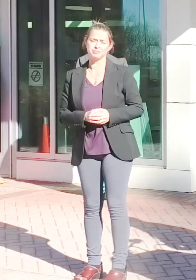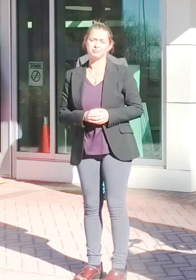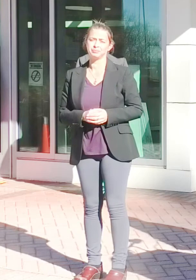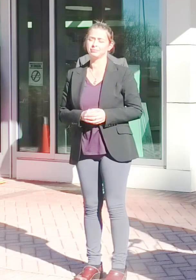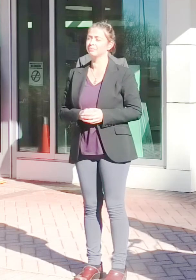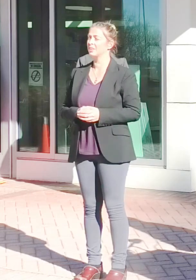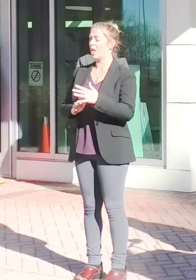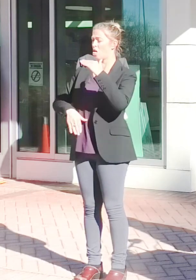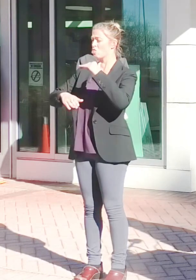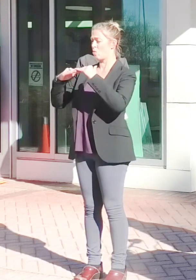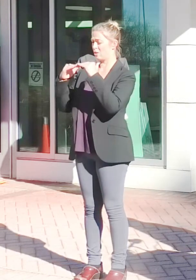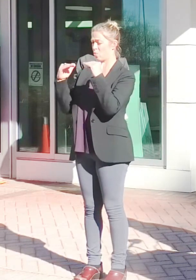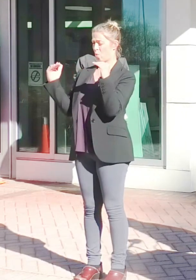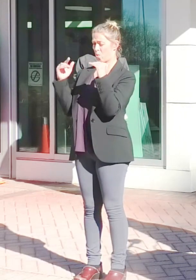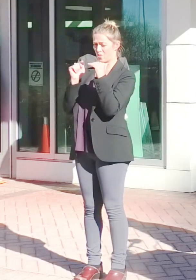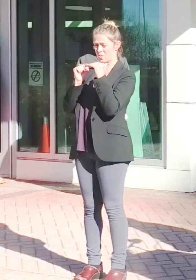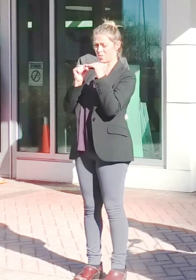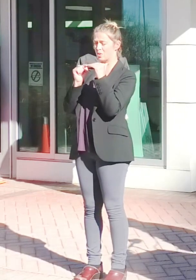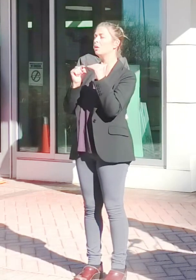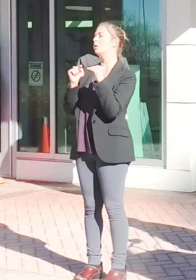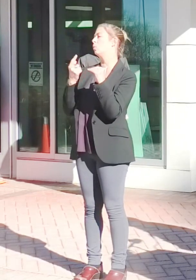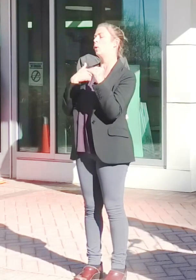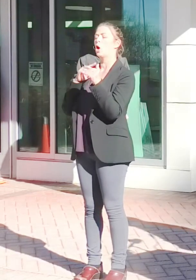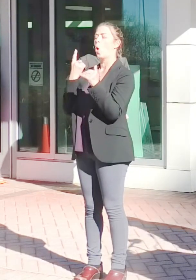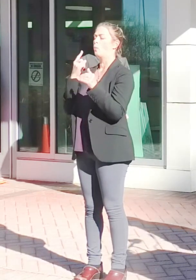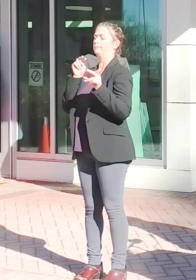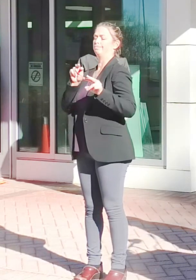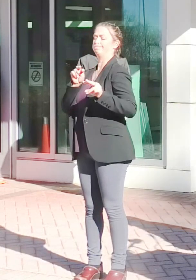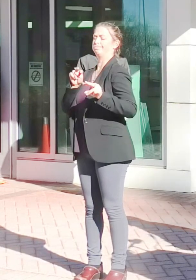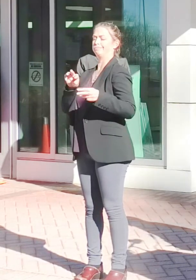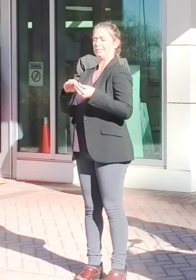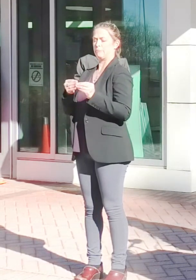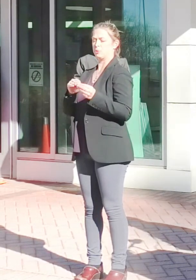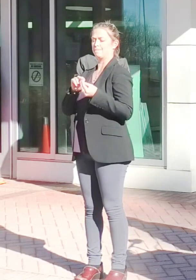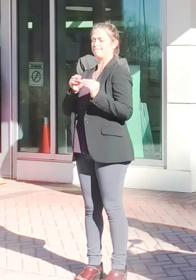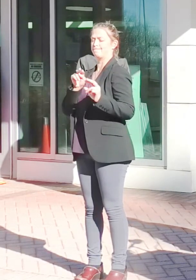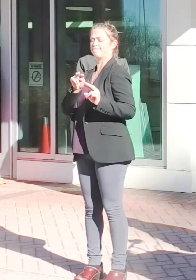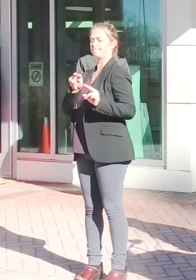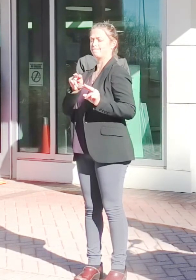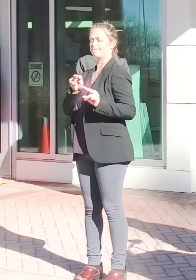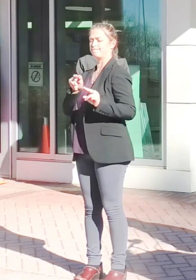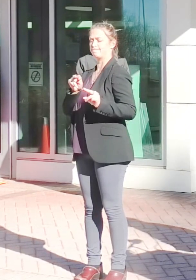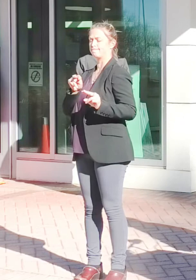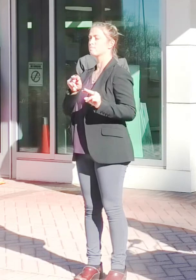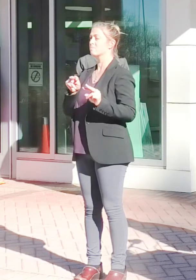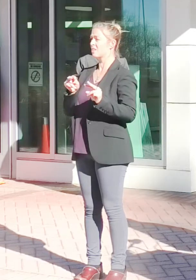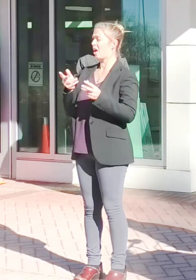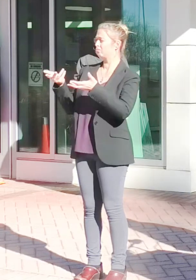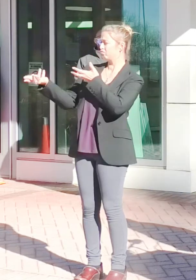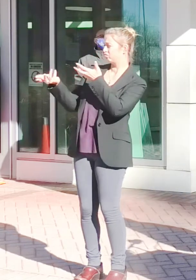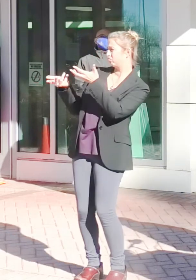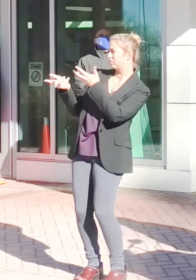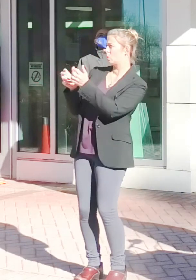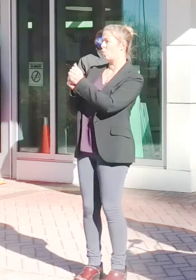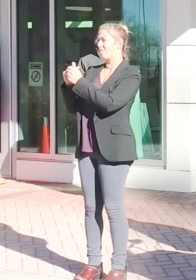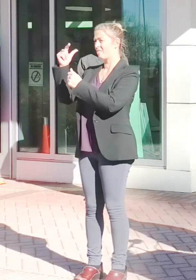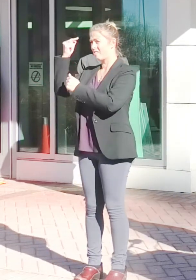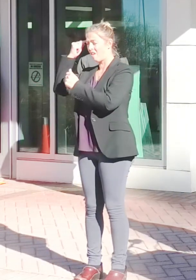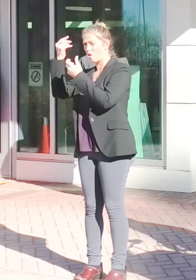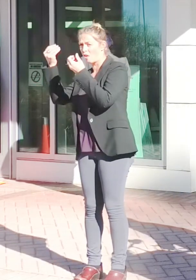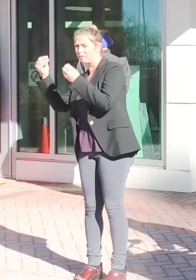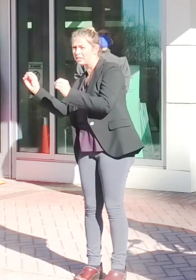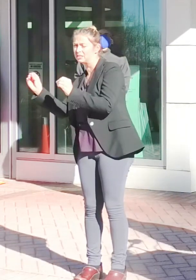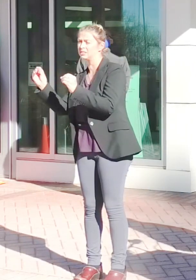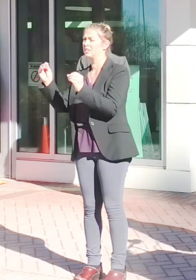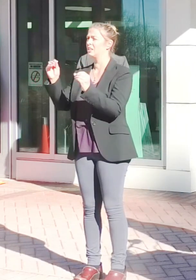we continuously monitor the data and continue to work with the governor's office and